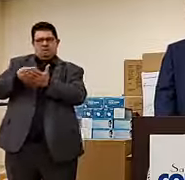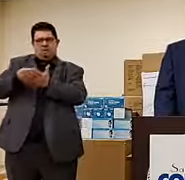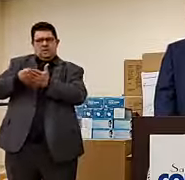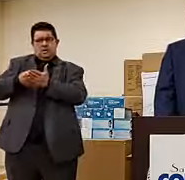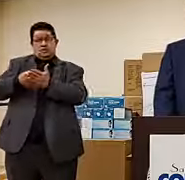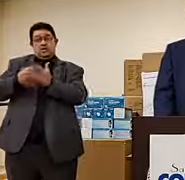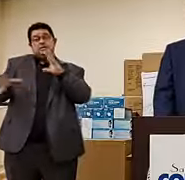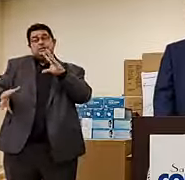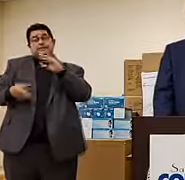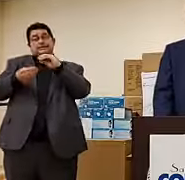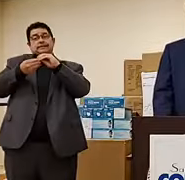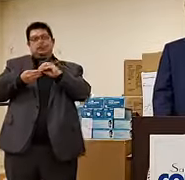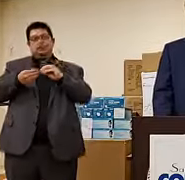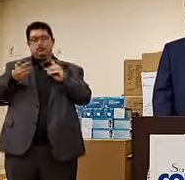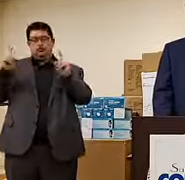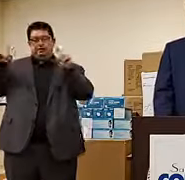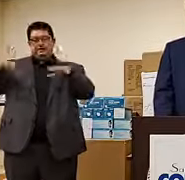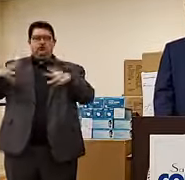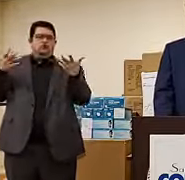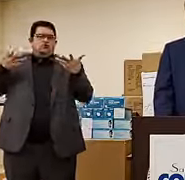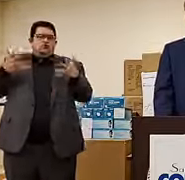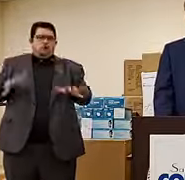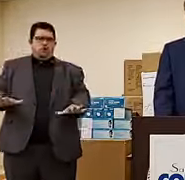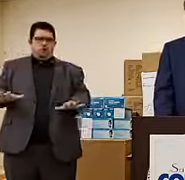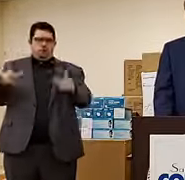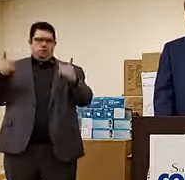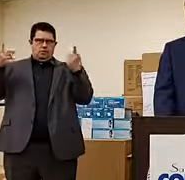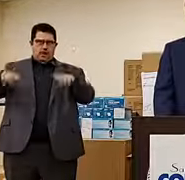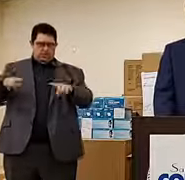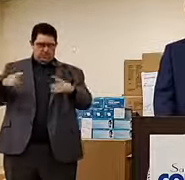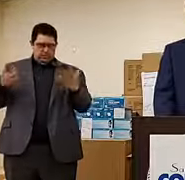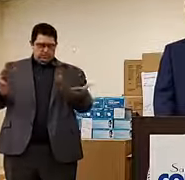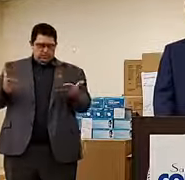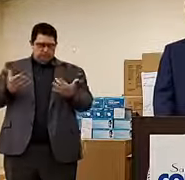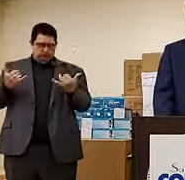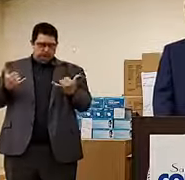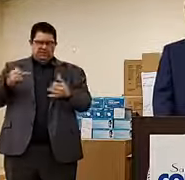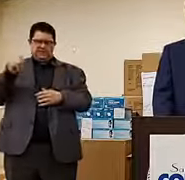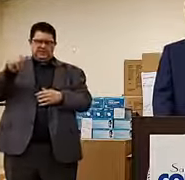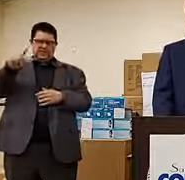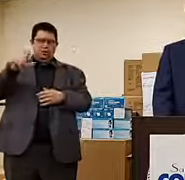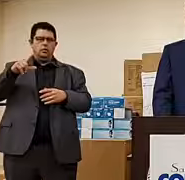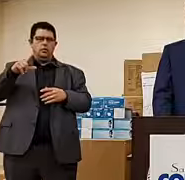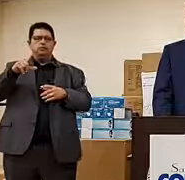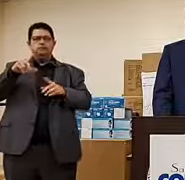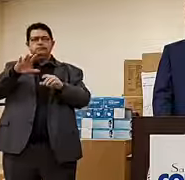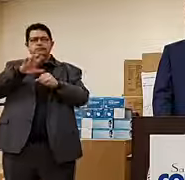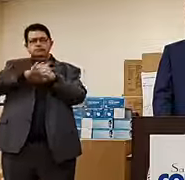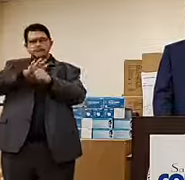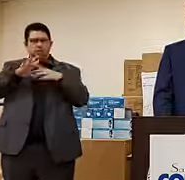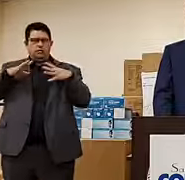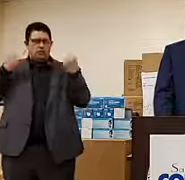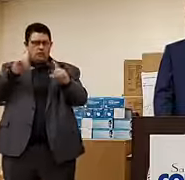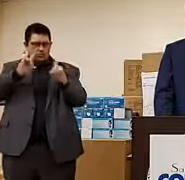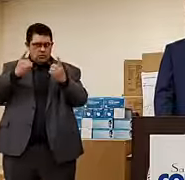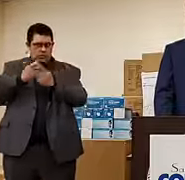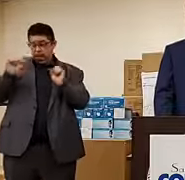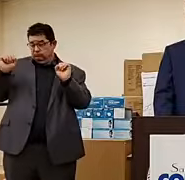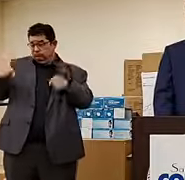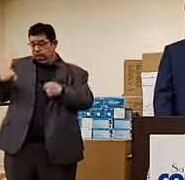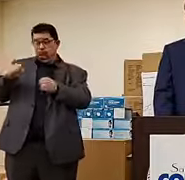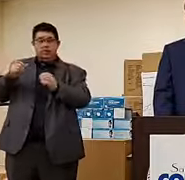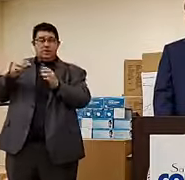addition to the testing that already takes place at the St. Louis County Health Department. And you can make an appointment for testing at no